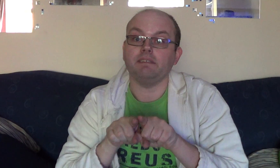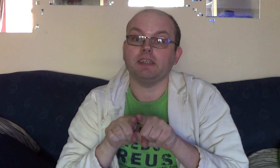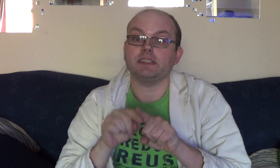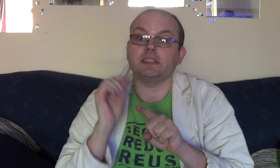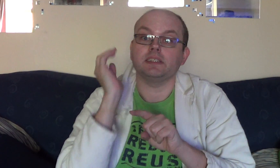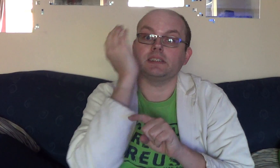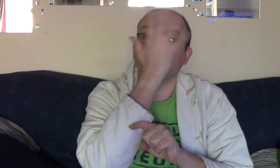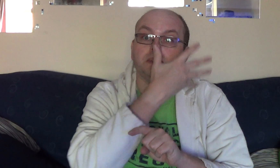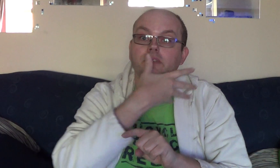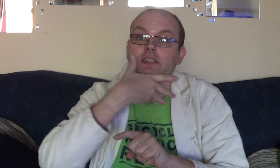as spirit.